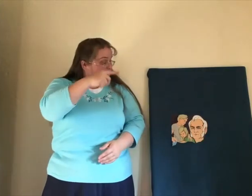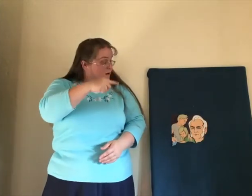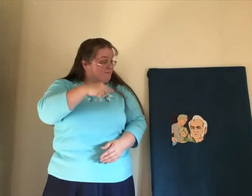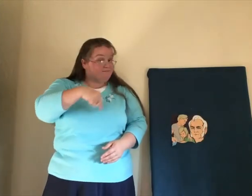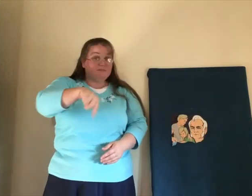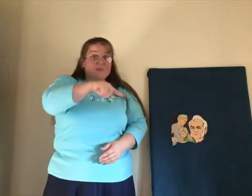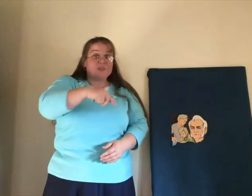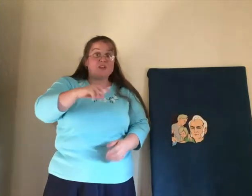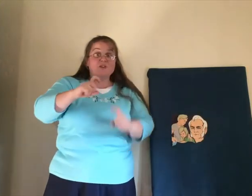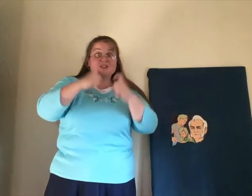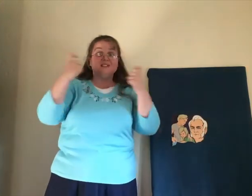and rose again